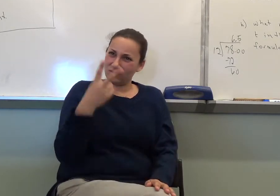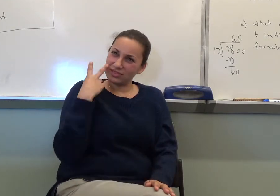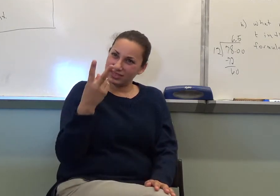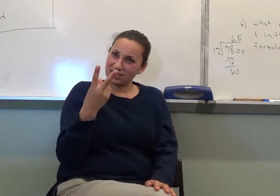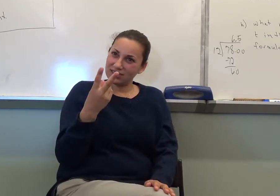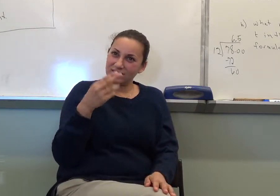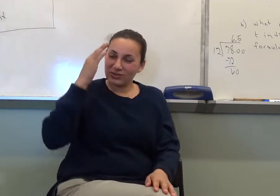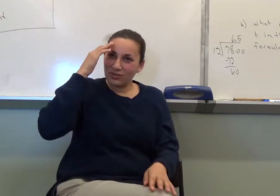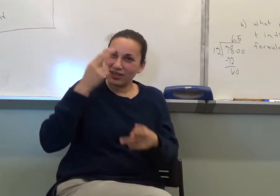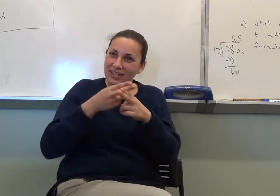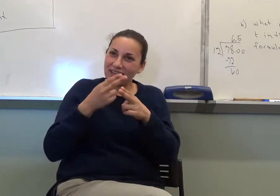per year.